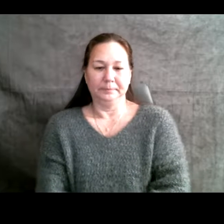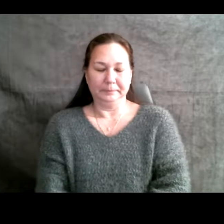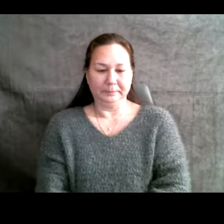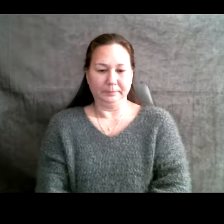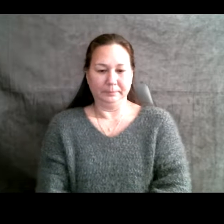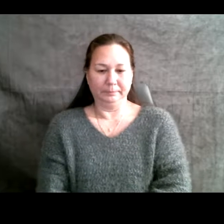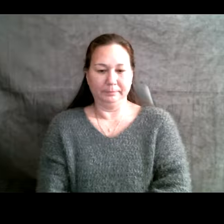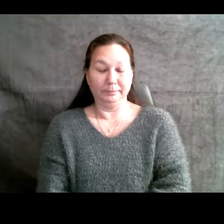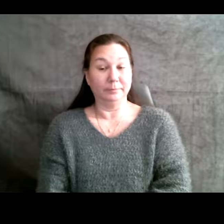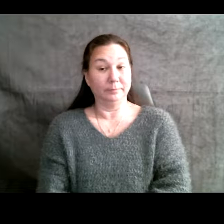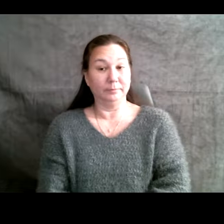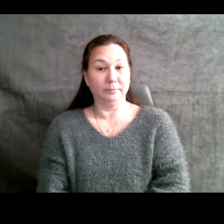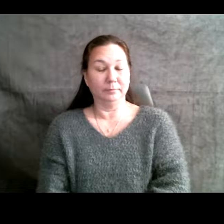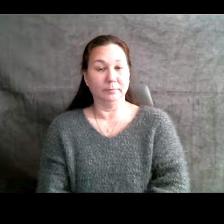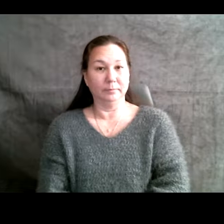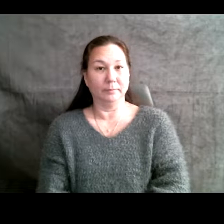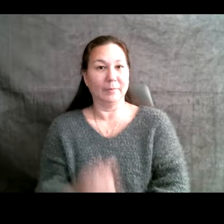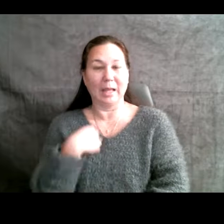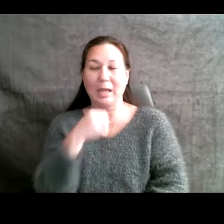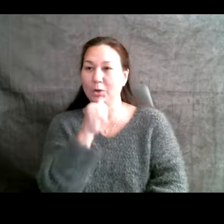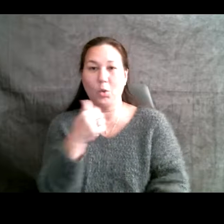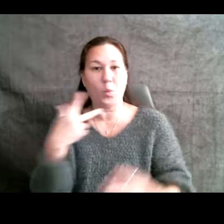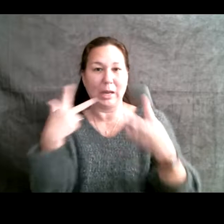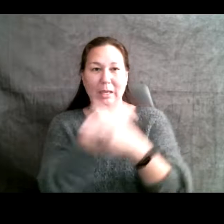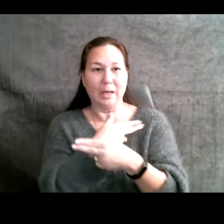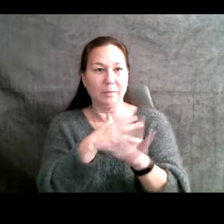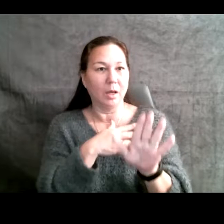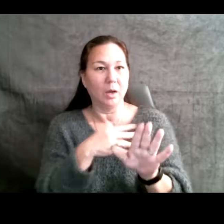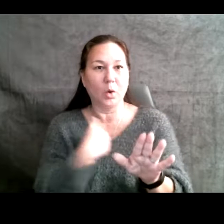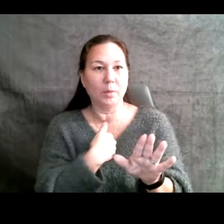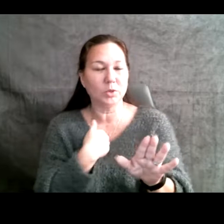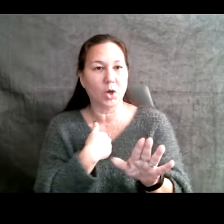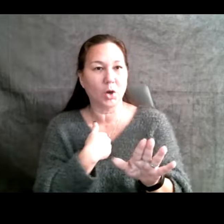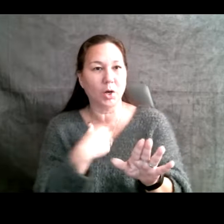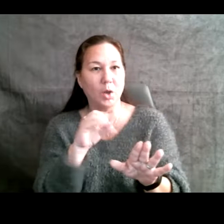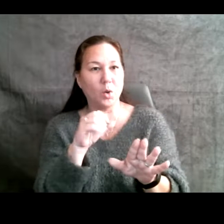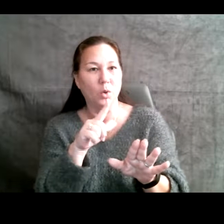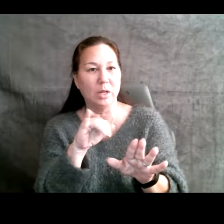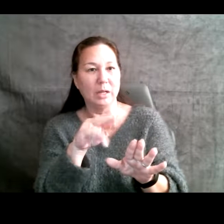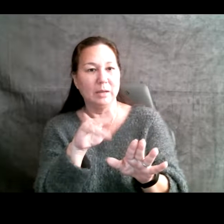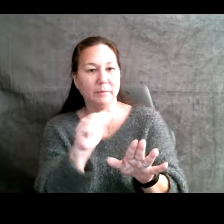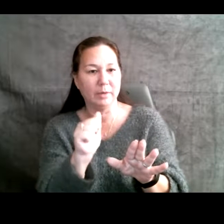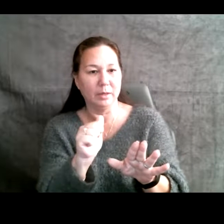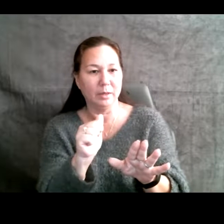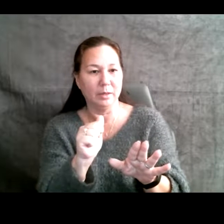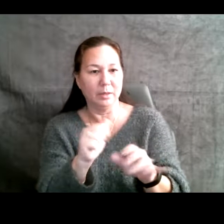This is raising, I don't want to cut off. Yeah, I'm sorry. Oh, Lydia, please go ahead.